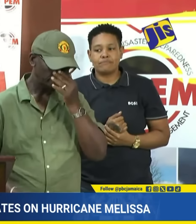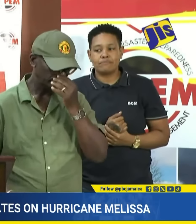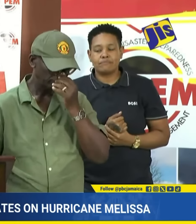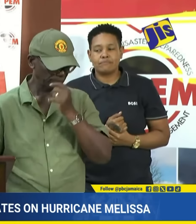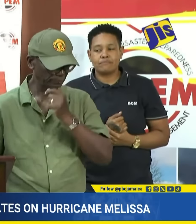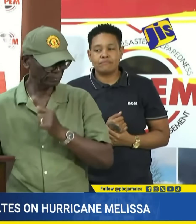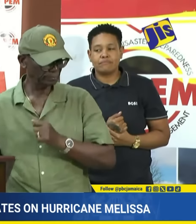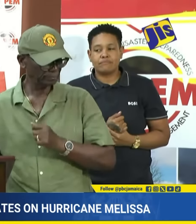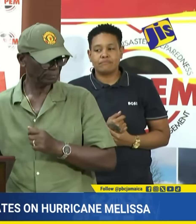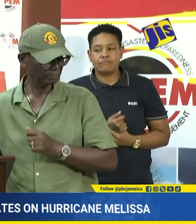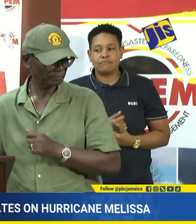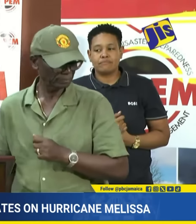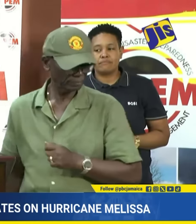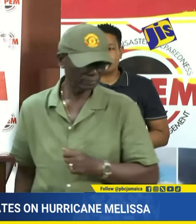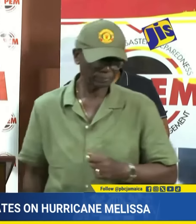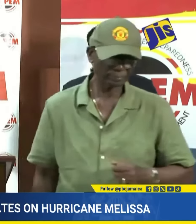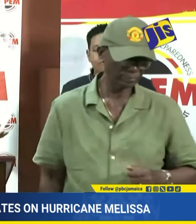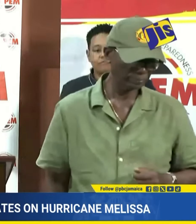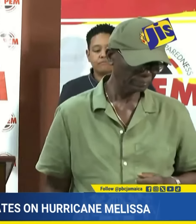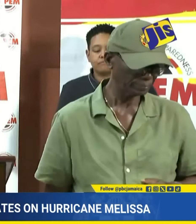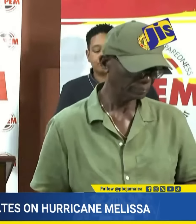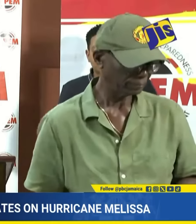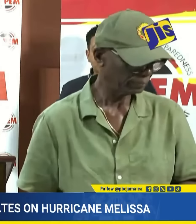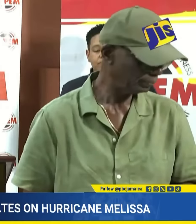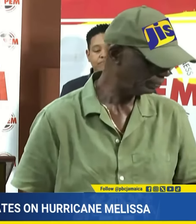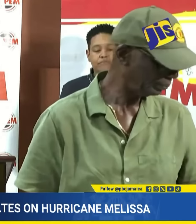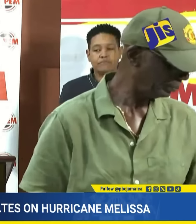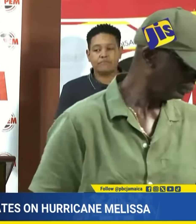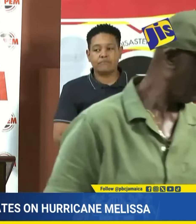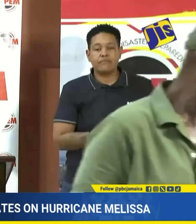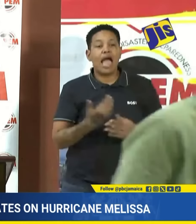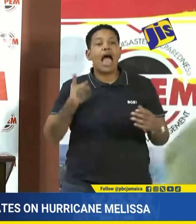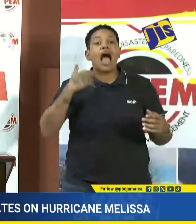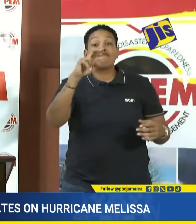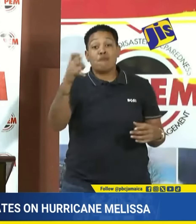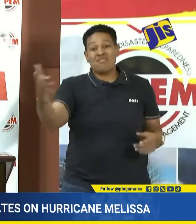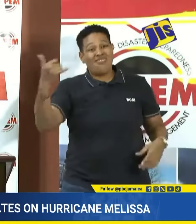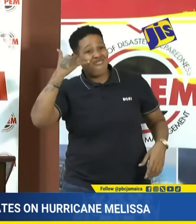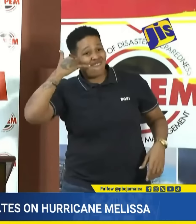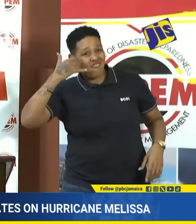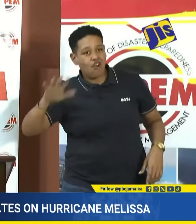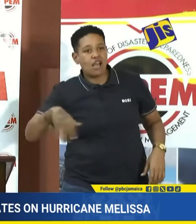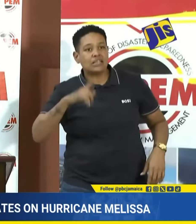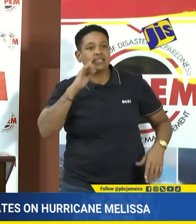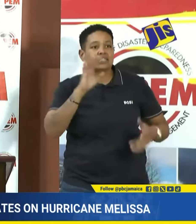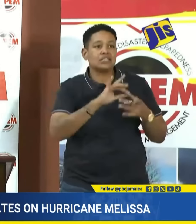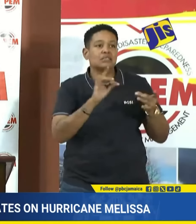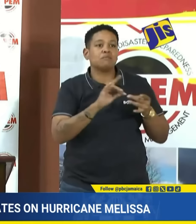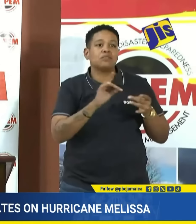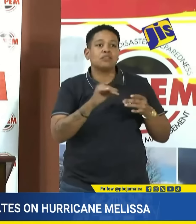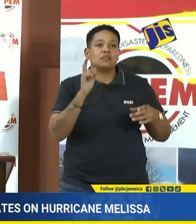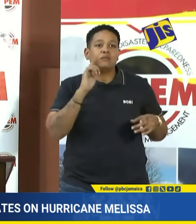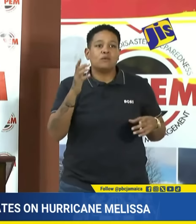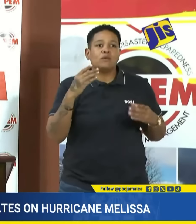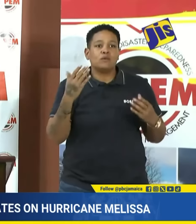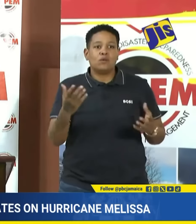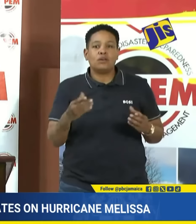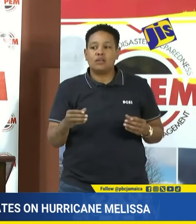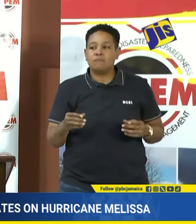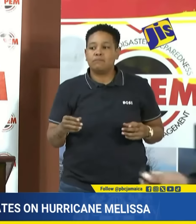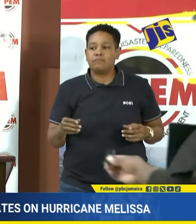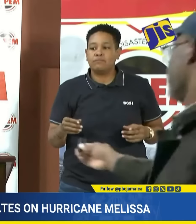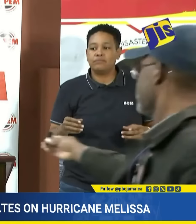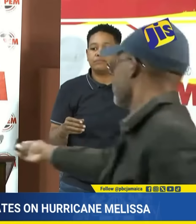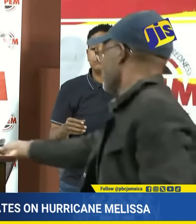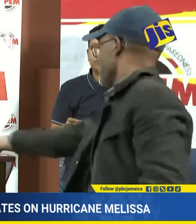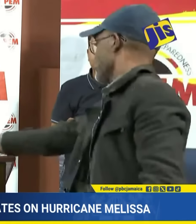Nesta Morgan, who will give an update. So I'm just going to put it on speaker. We're gonna be as resilient as we can be. Minister